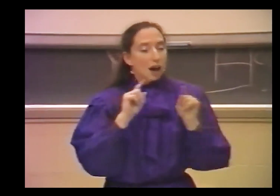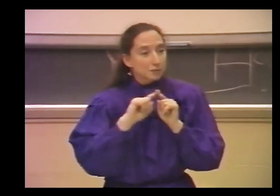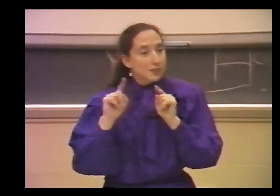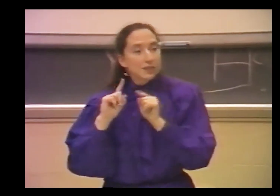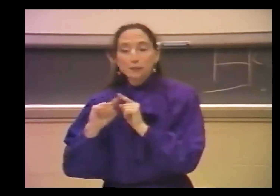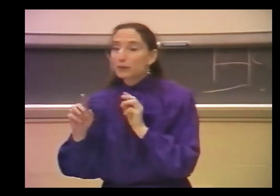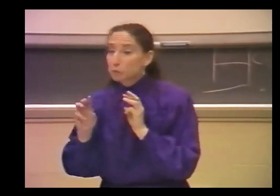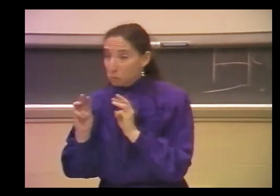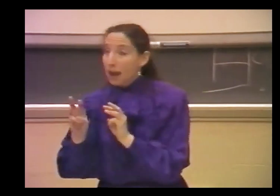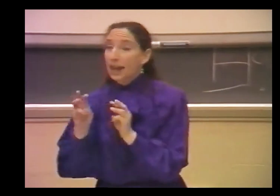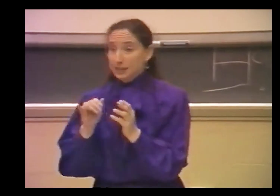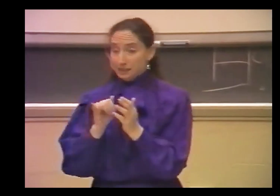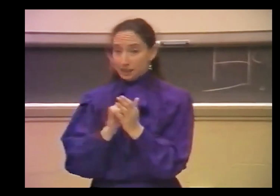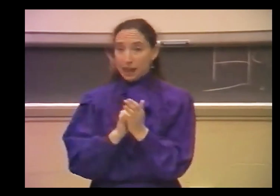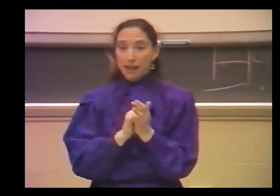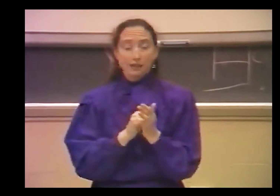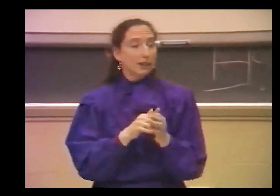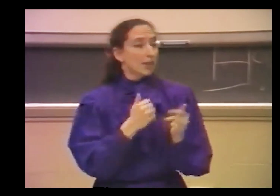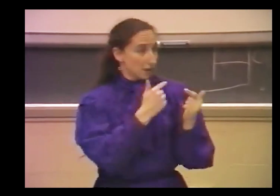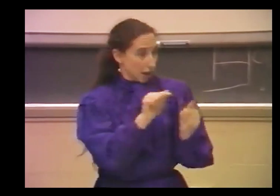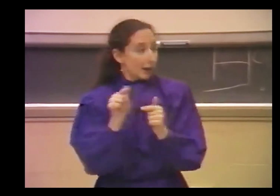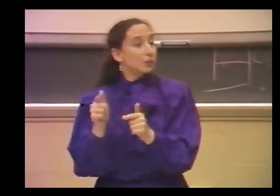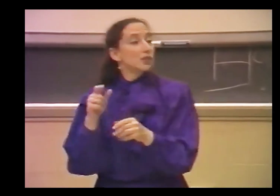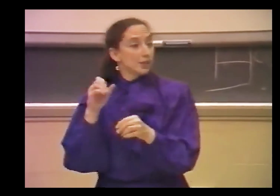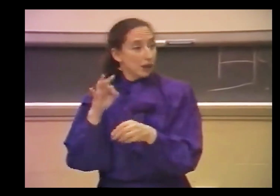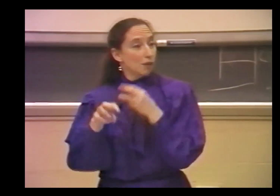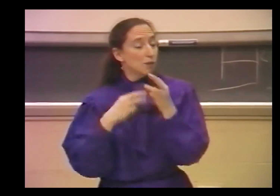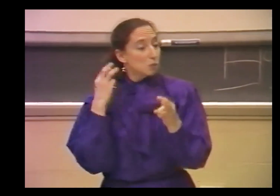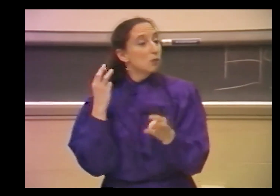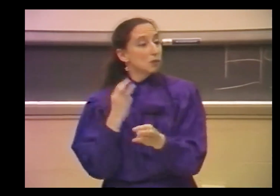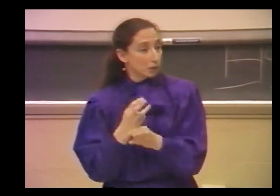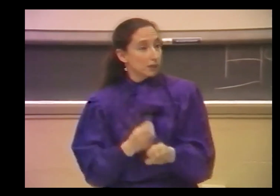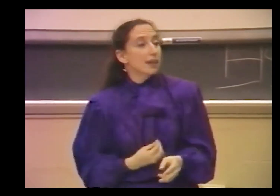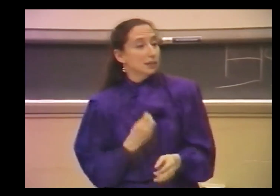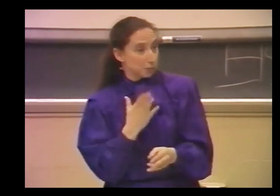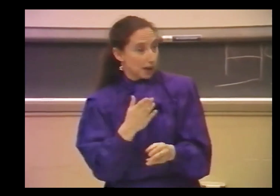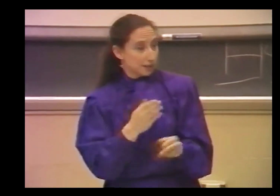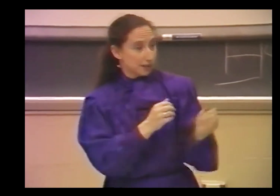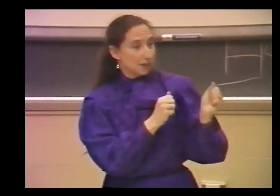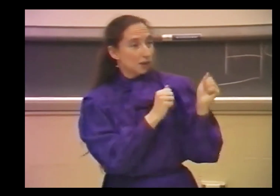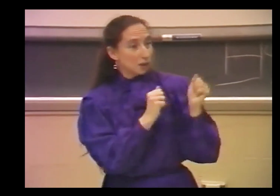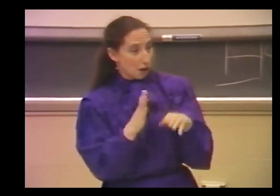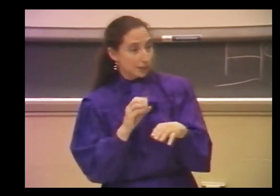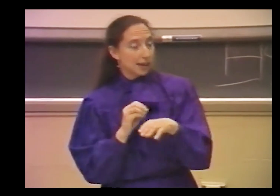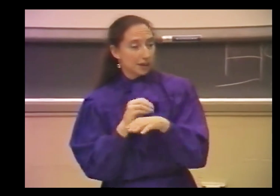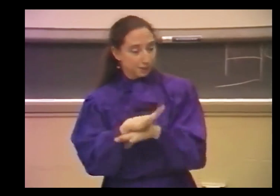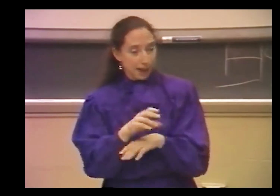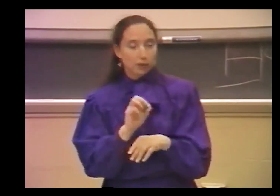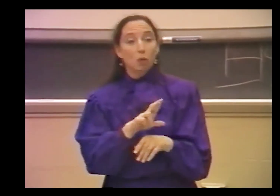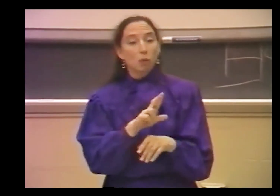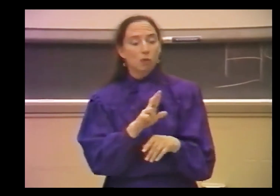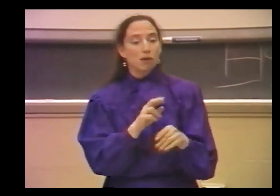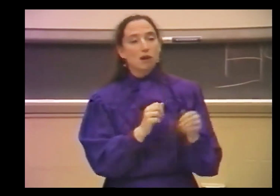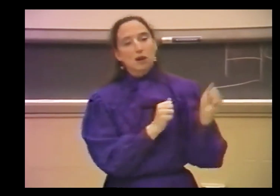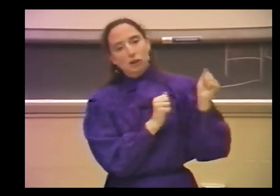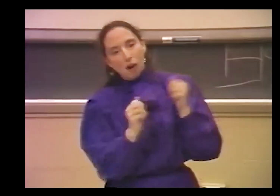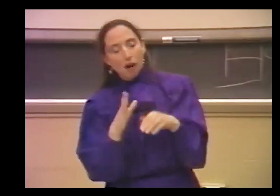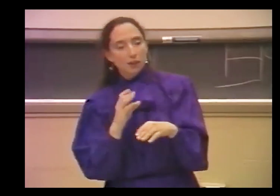of different ways that the languages of the world express cause and effect, or cause